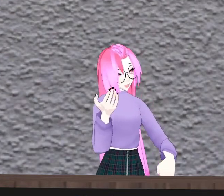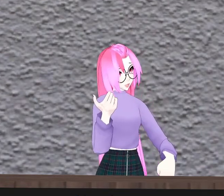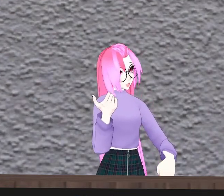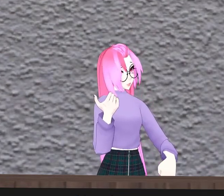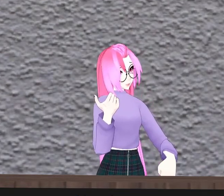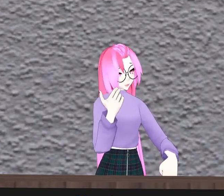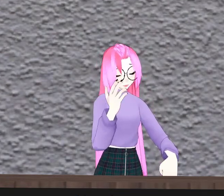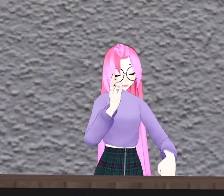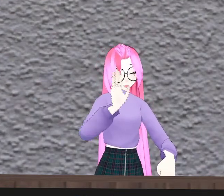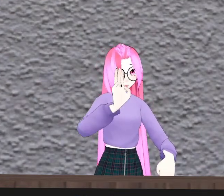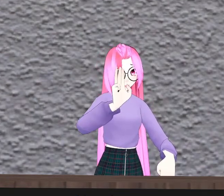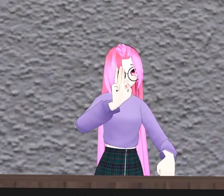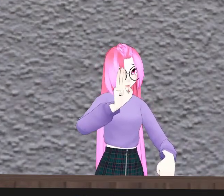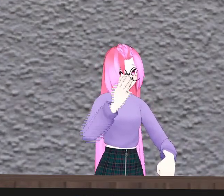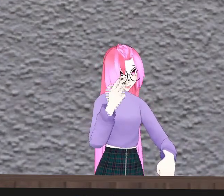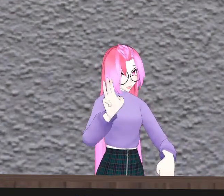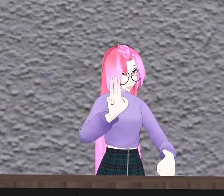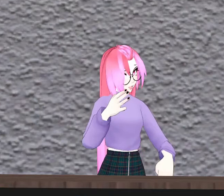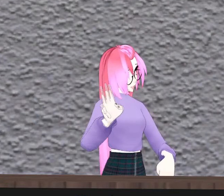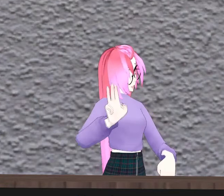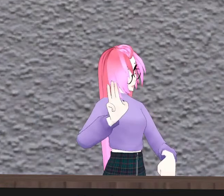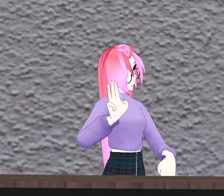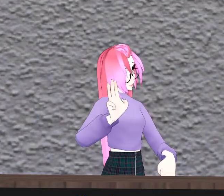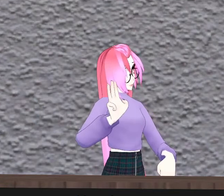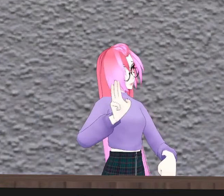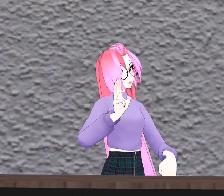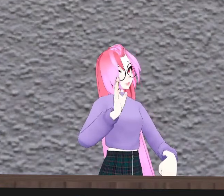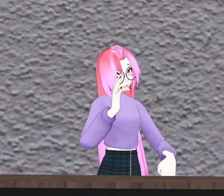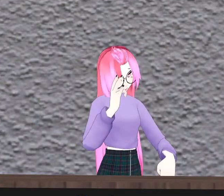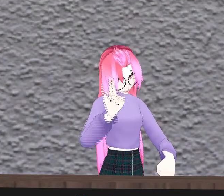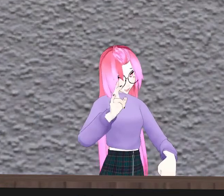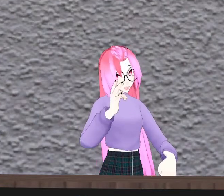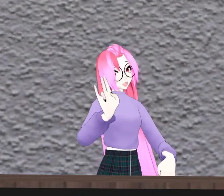15, then 16, yep, 17,